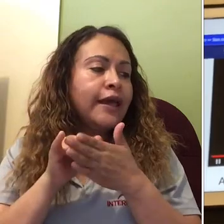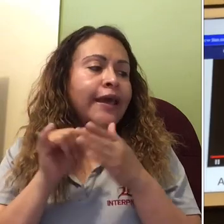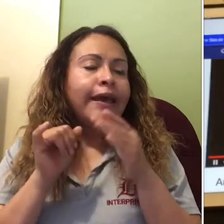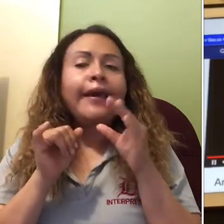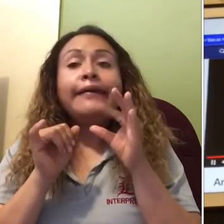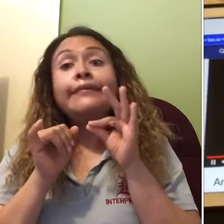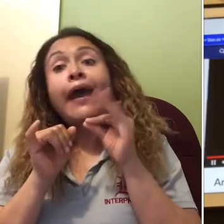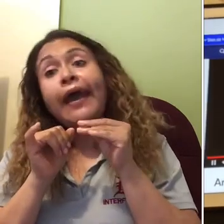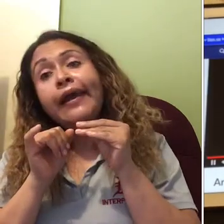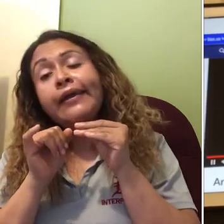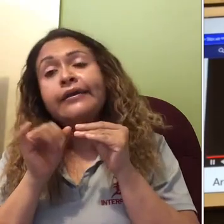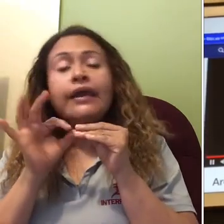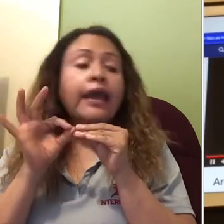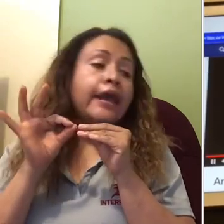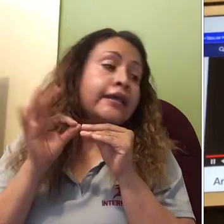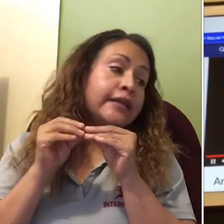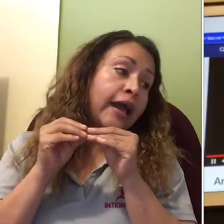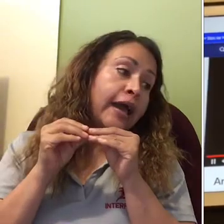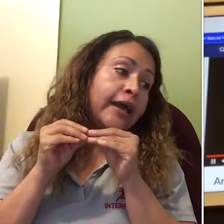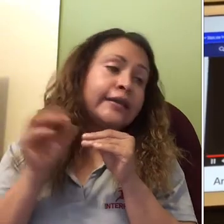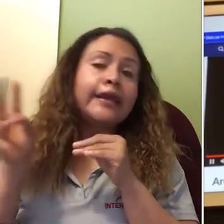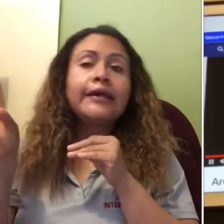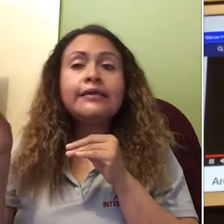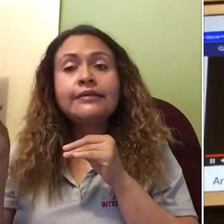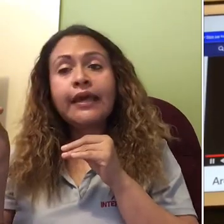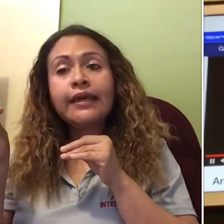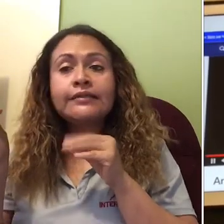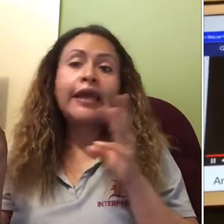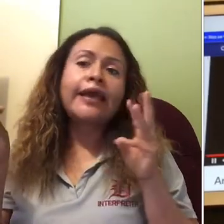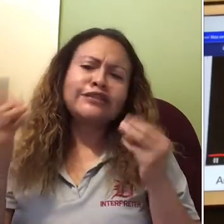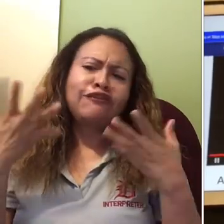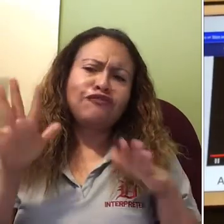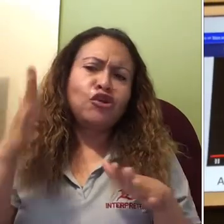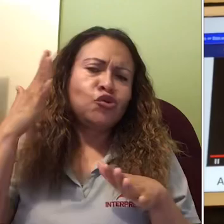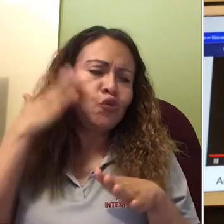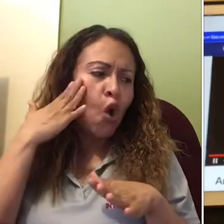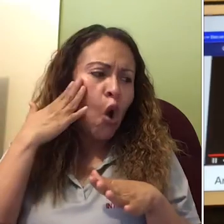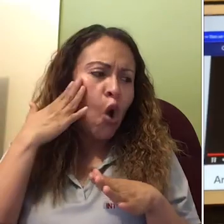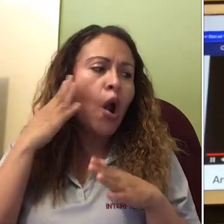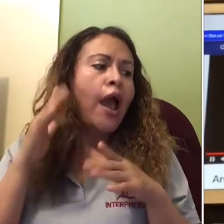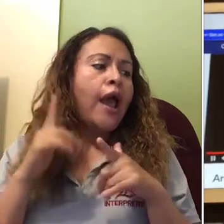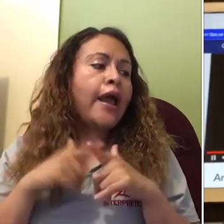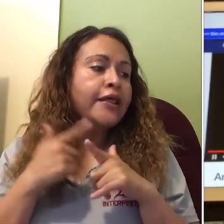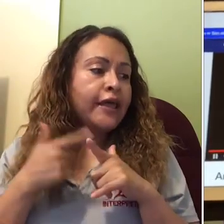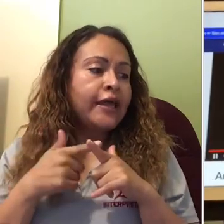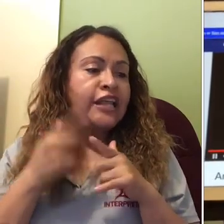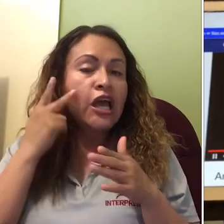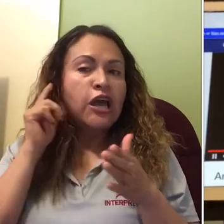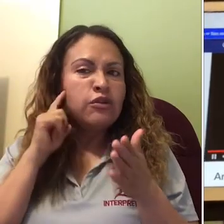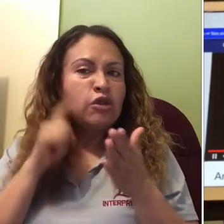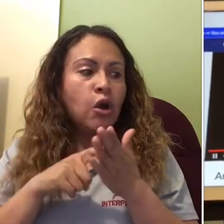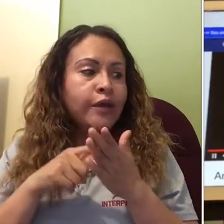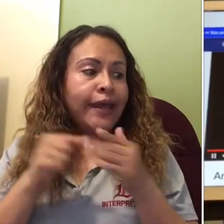90-degree angles. We know that these 2 are 60-degree angles already. And then if you look at each of